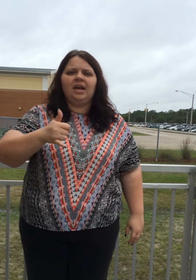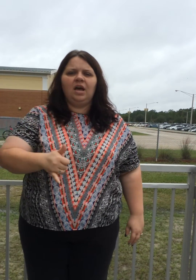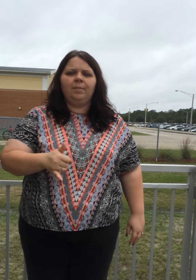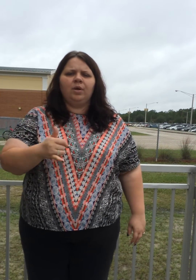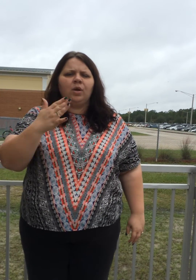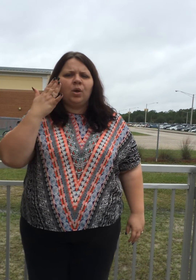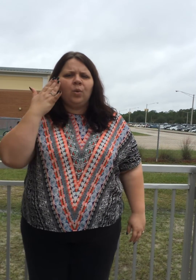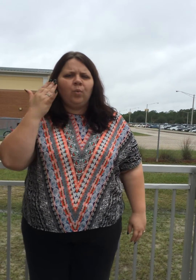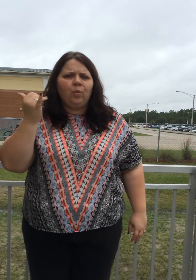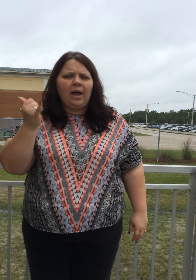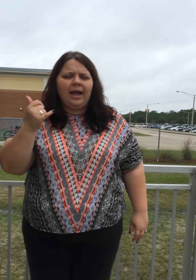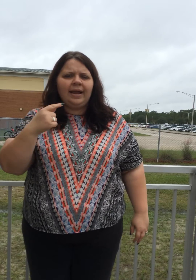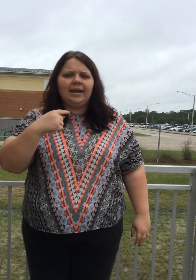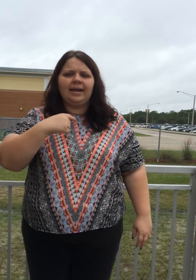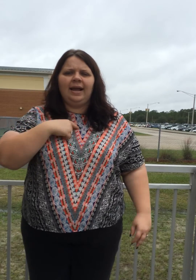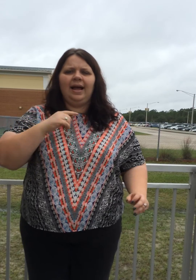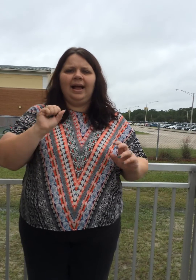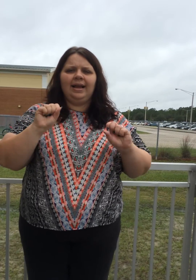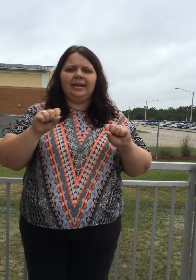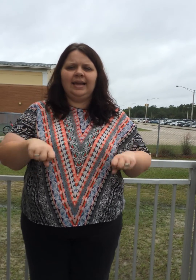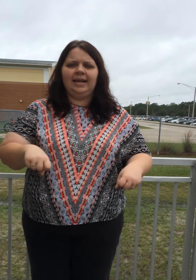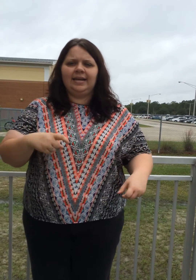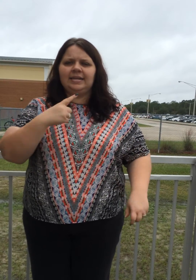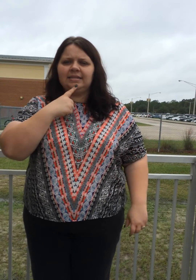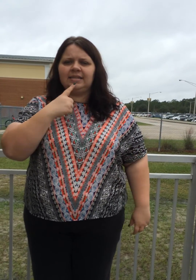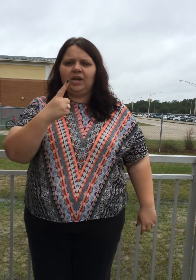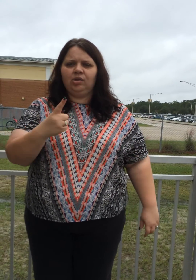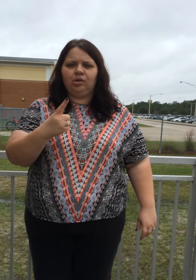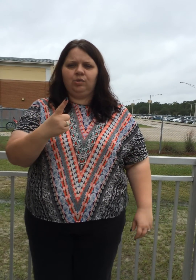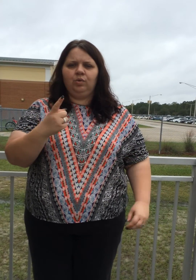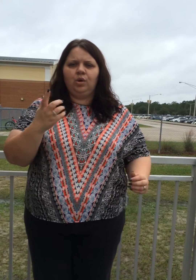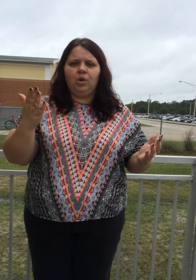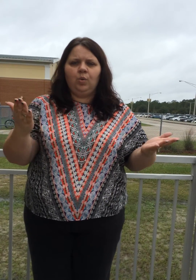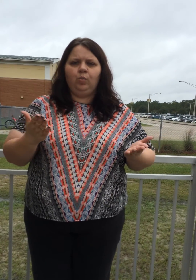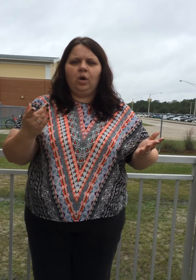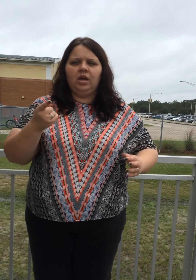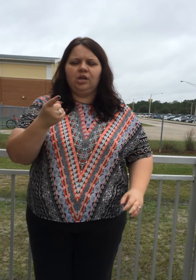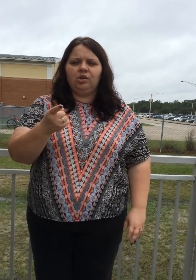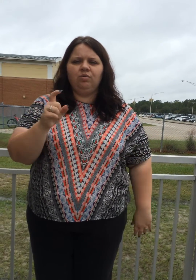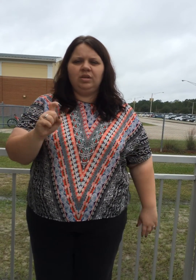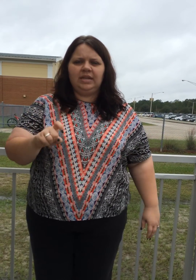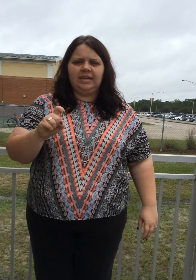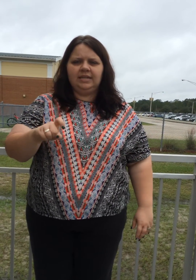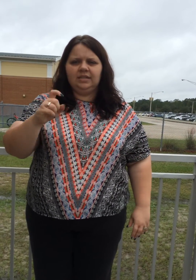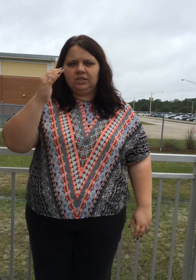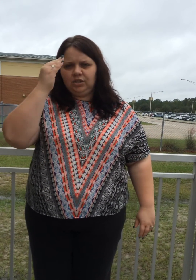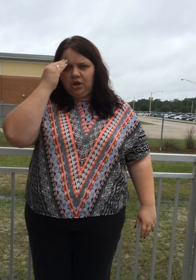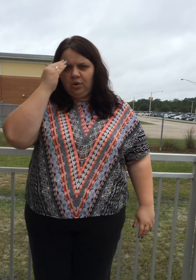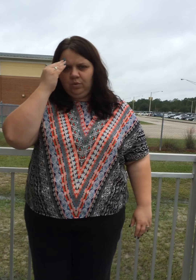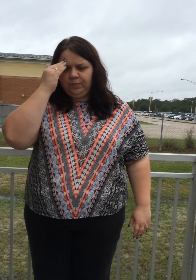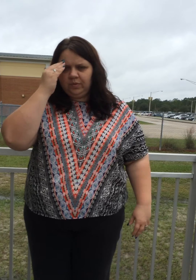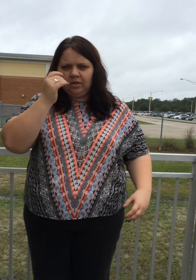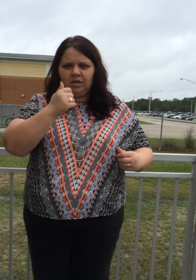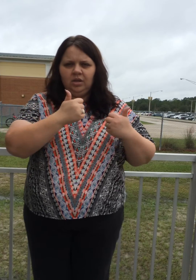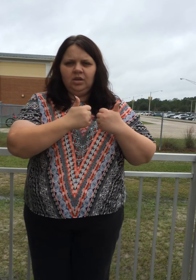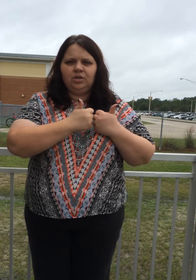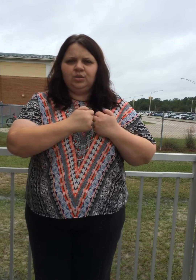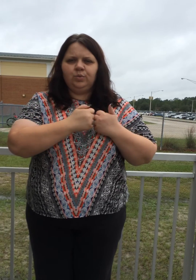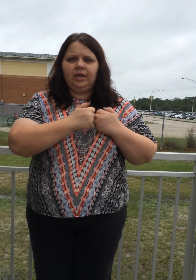up. Why? I can tell you what you need know.